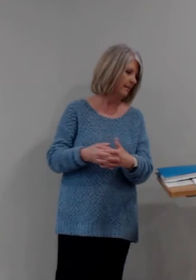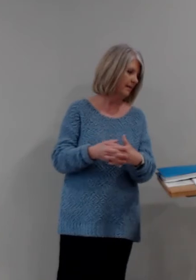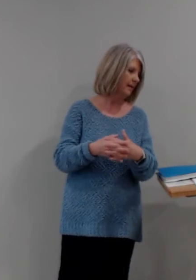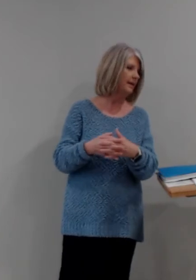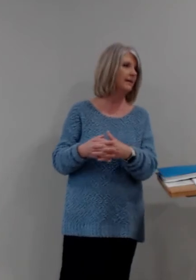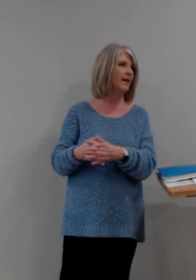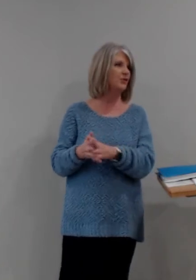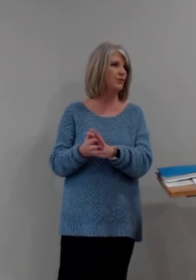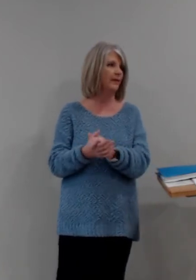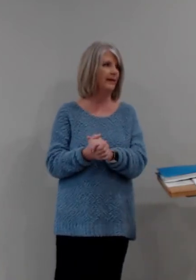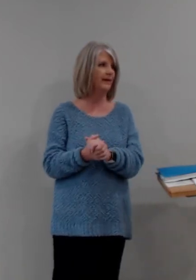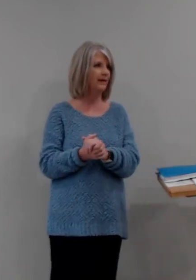Country.